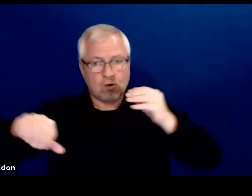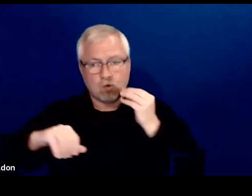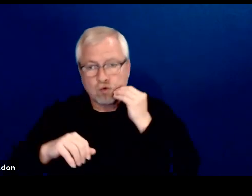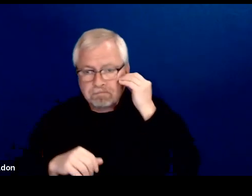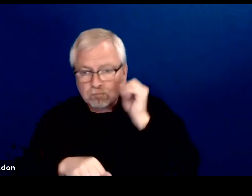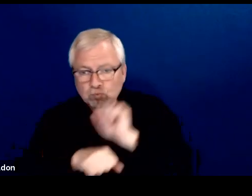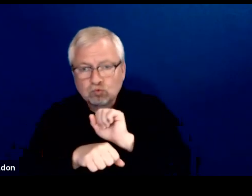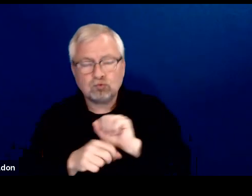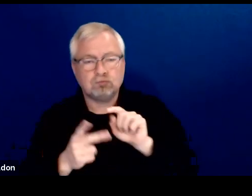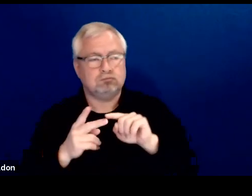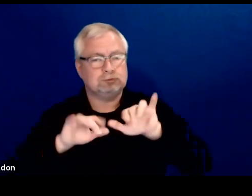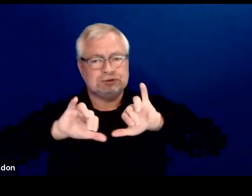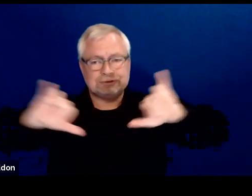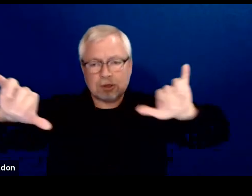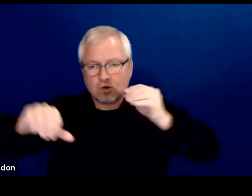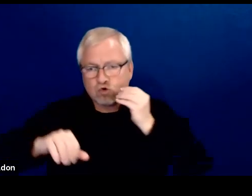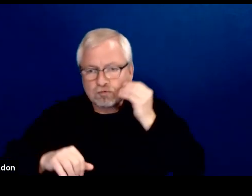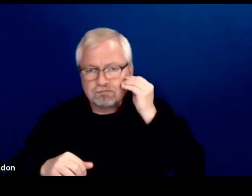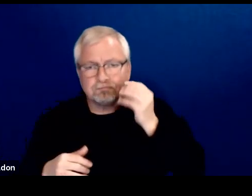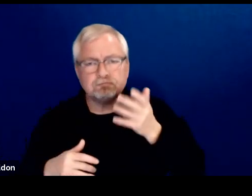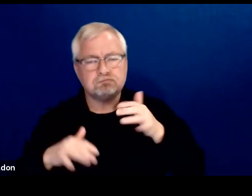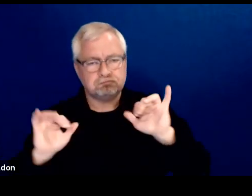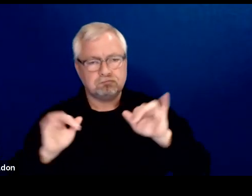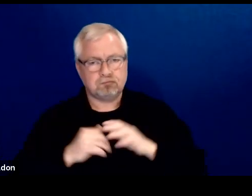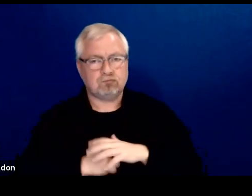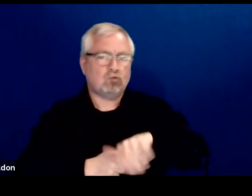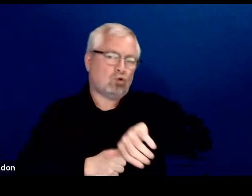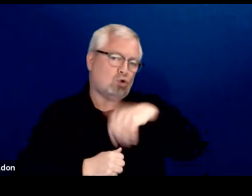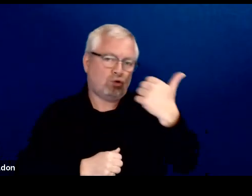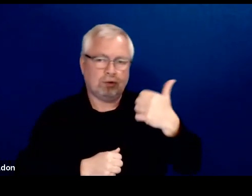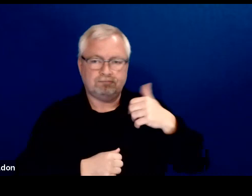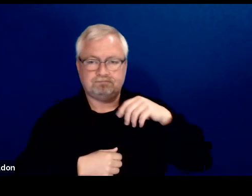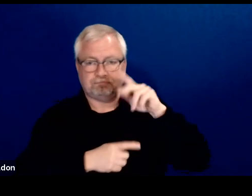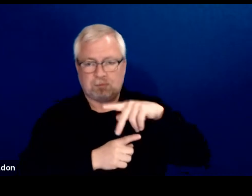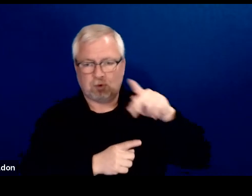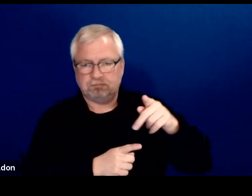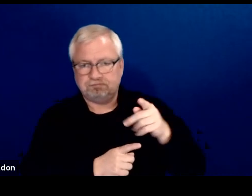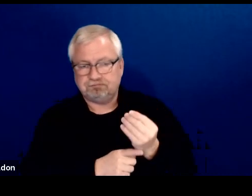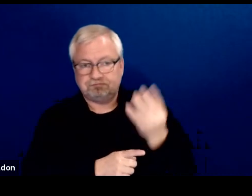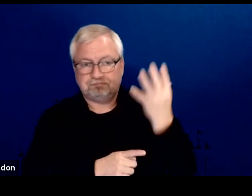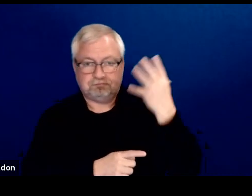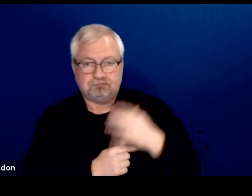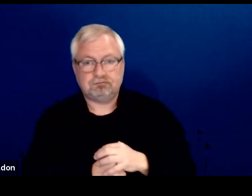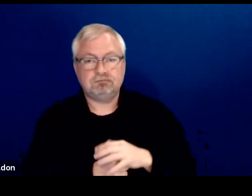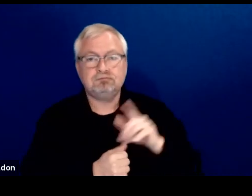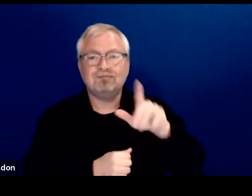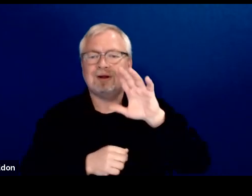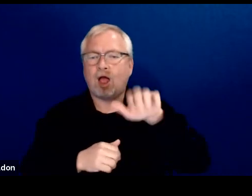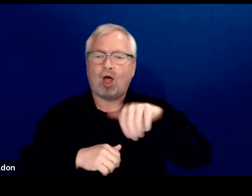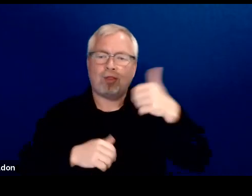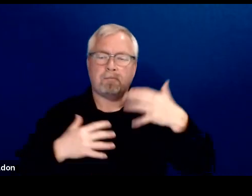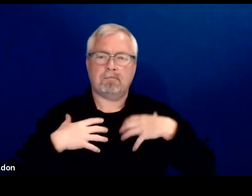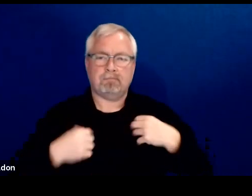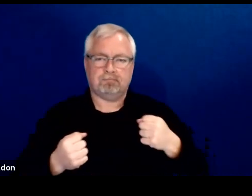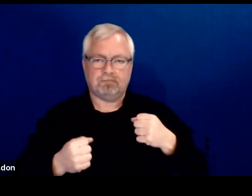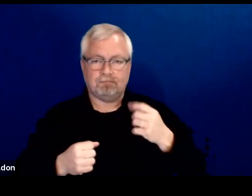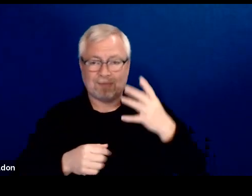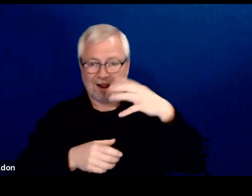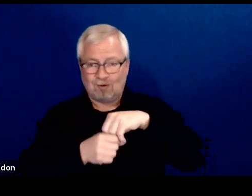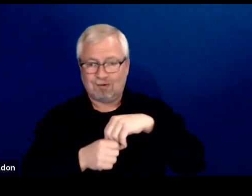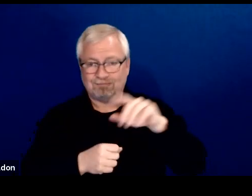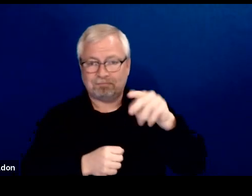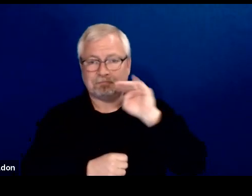one, public health experts in Minnesota, including our own Minnesota Department of Health, recommended to me in our office that we extend the stay-at-home